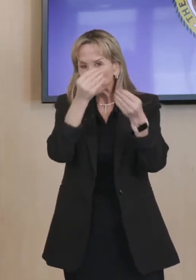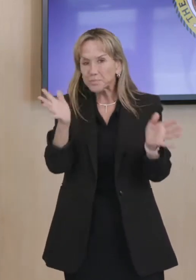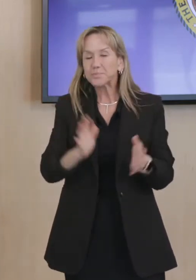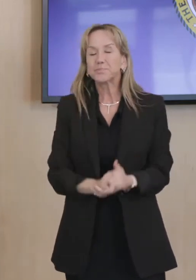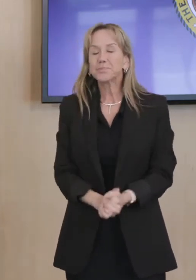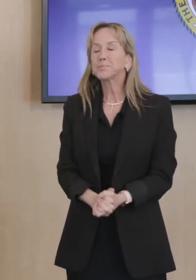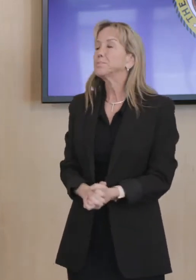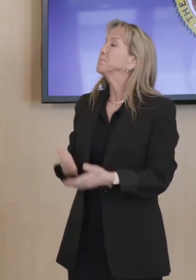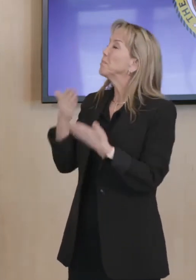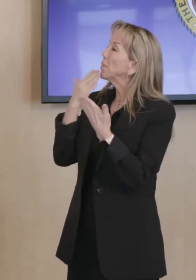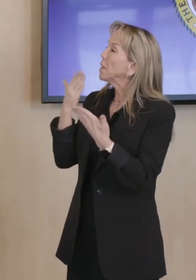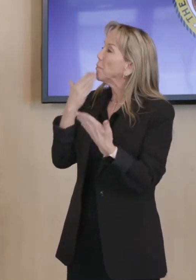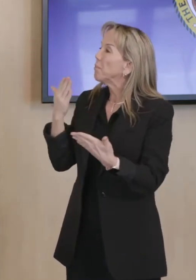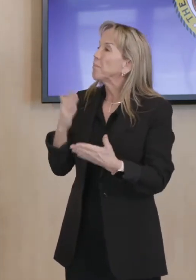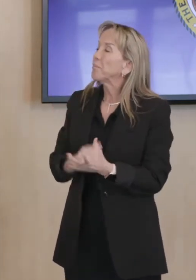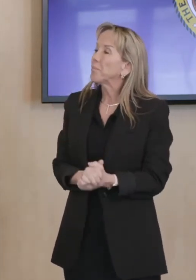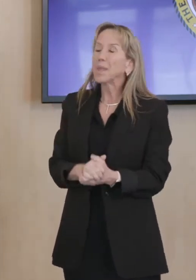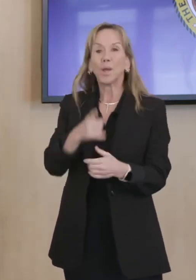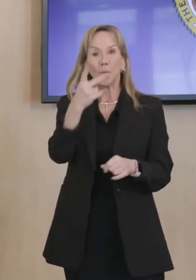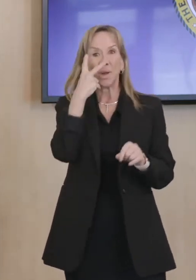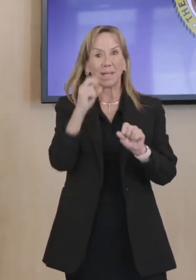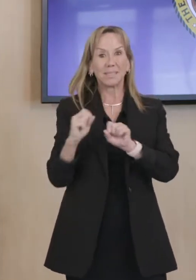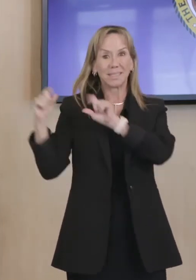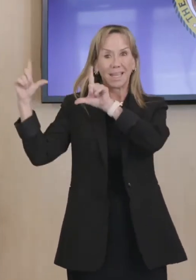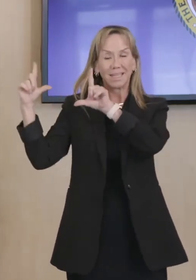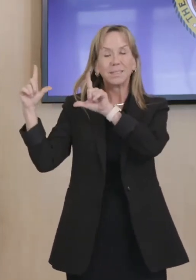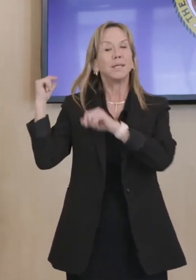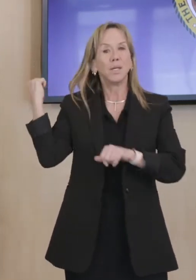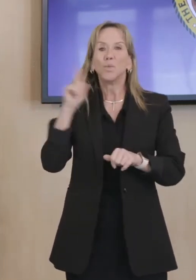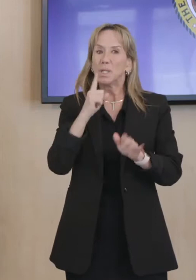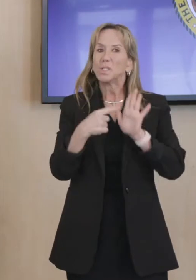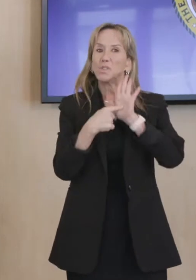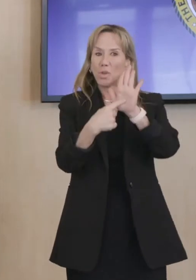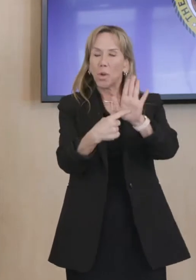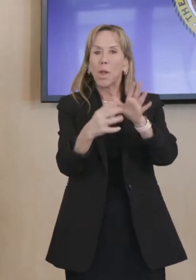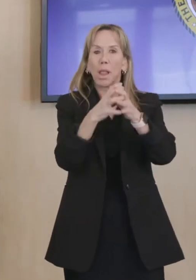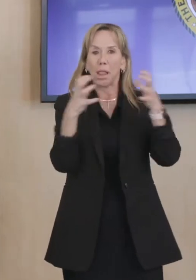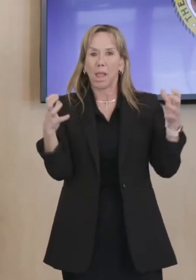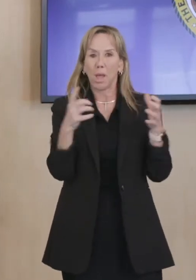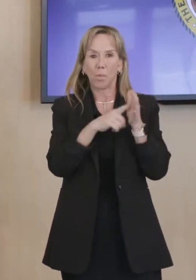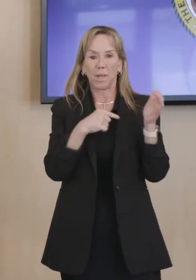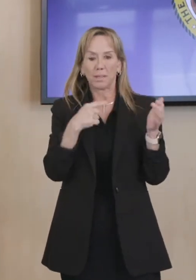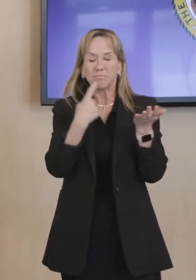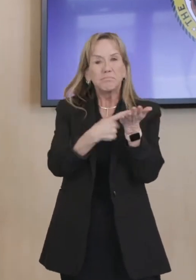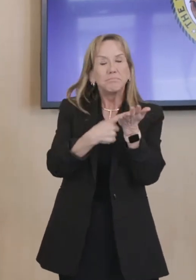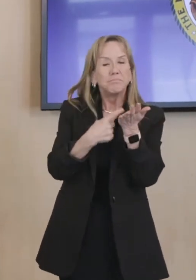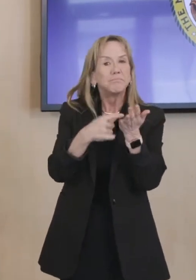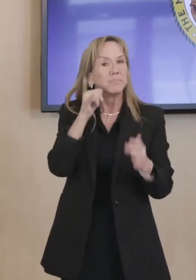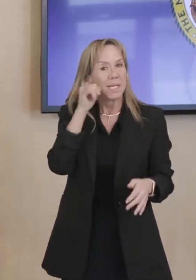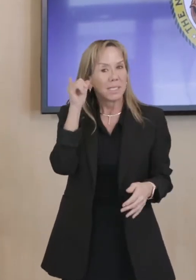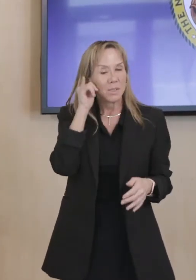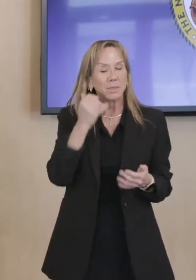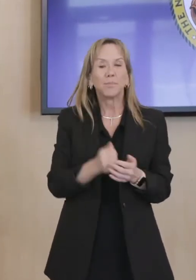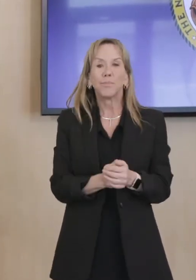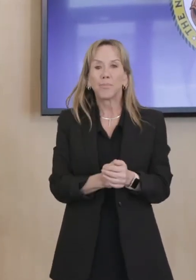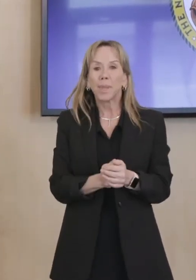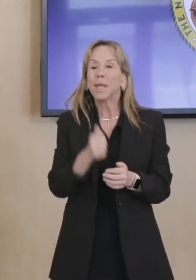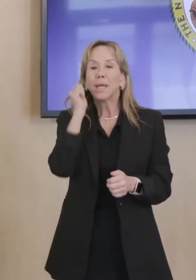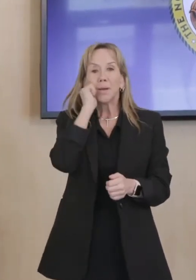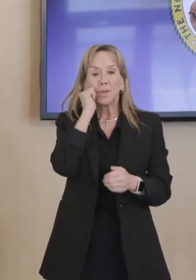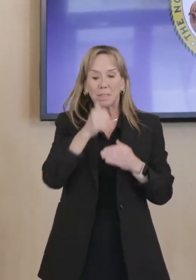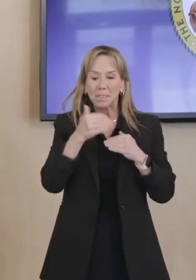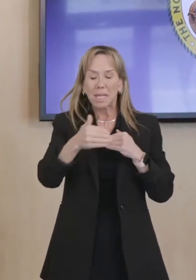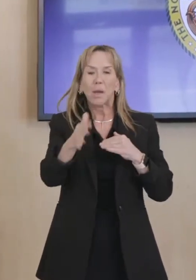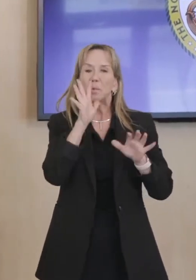Thank you, sir. The slides you just saw really demonstrate a lot of things that we highlighted yesterday, and we will continue to highlight every single